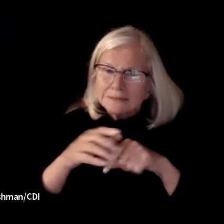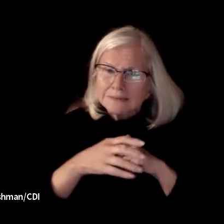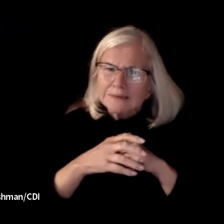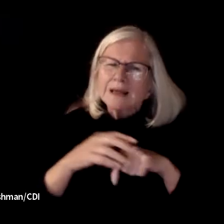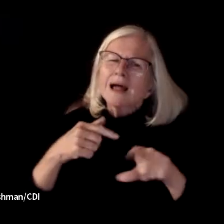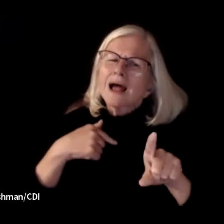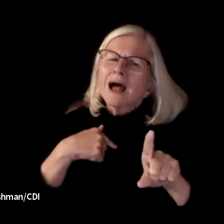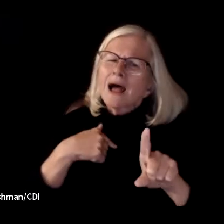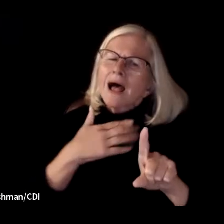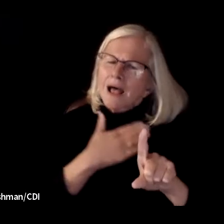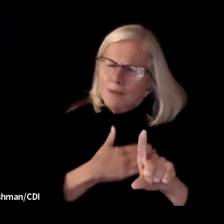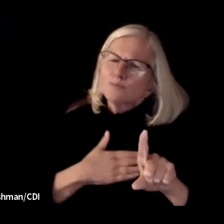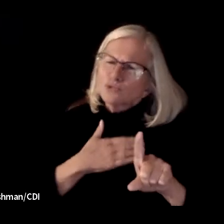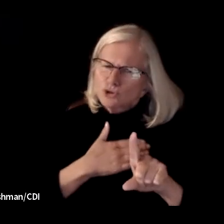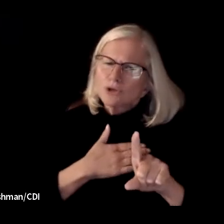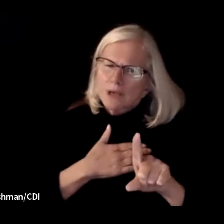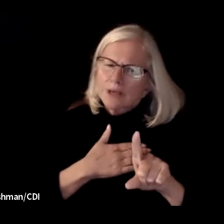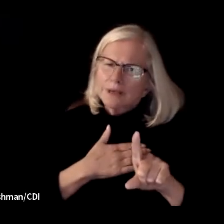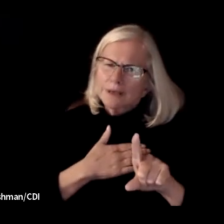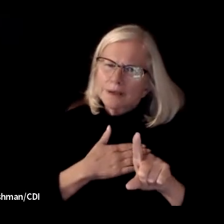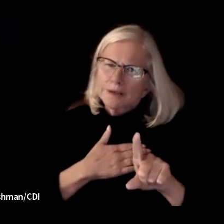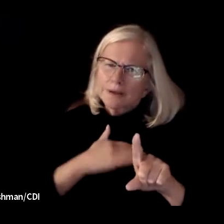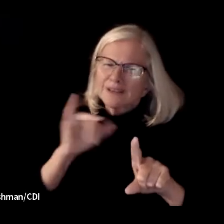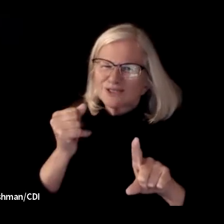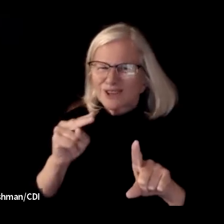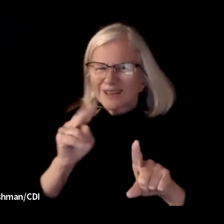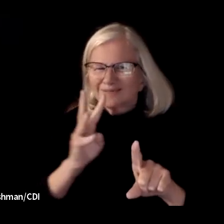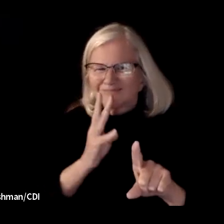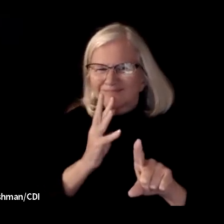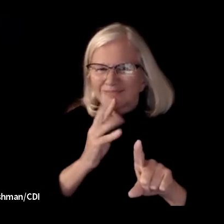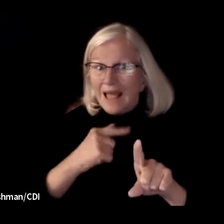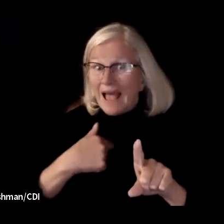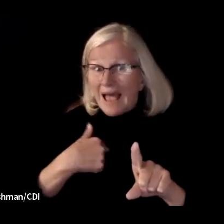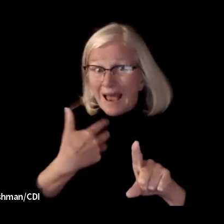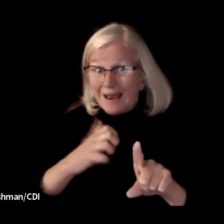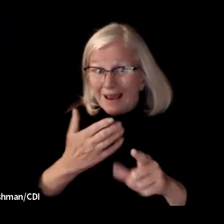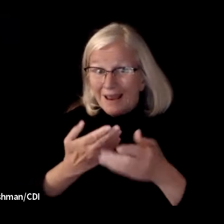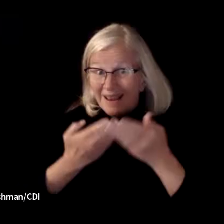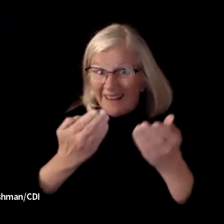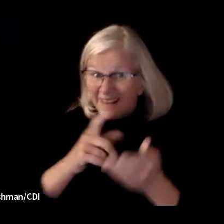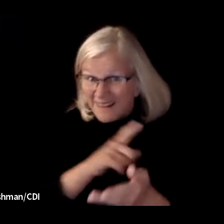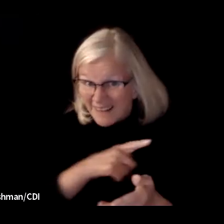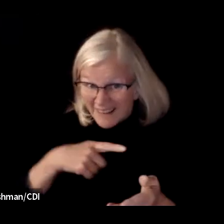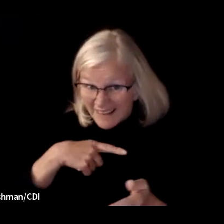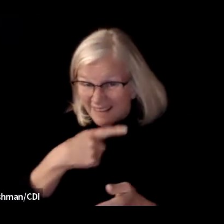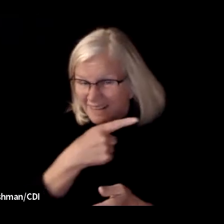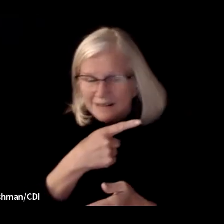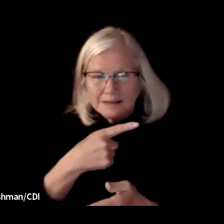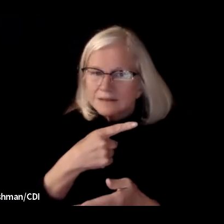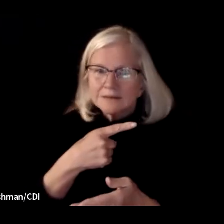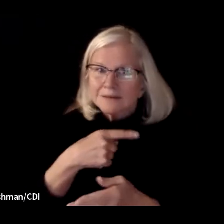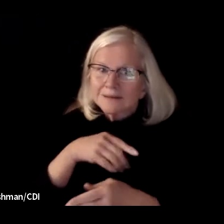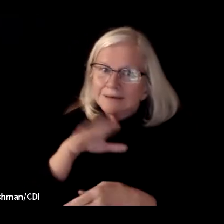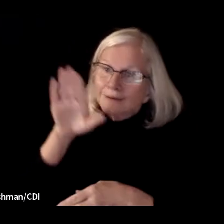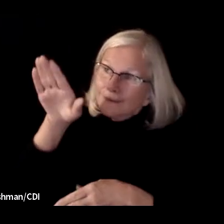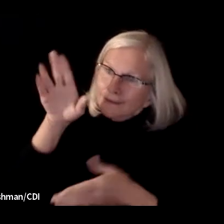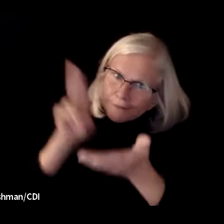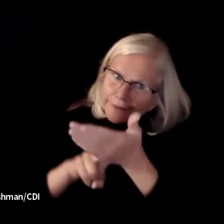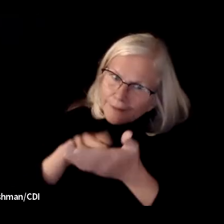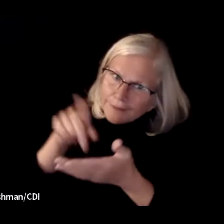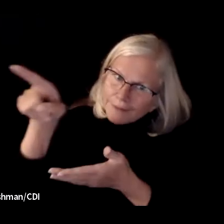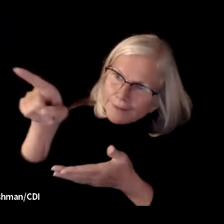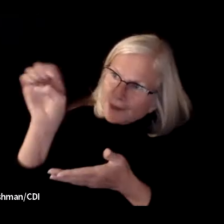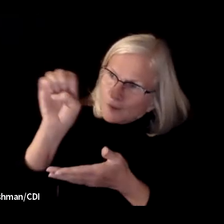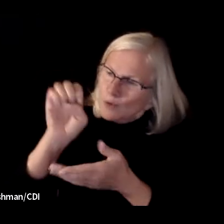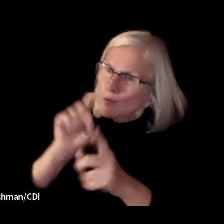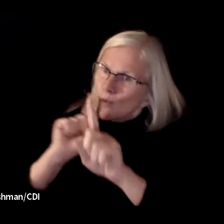certainly don't want to suggest that means that we think this is less urgent. We do think that there's an urgent need for